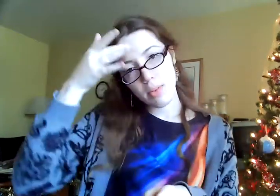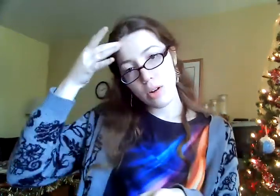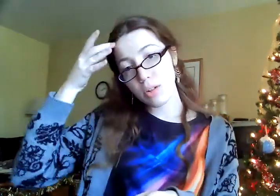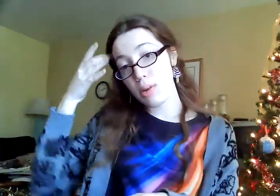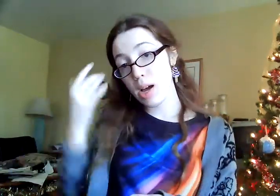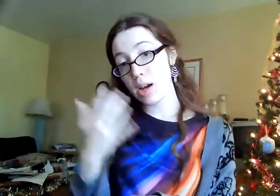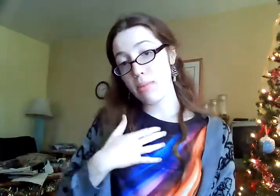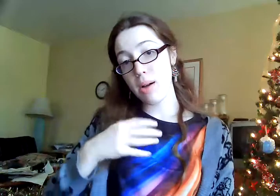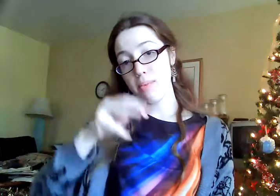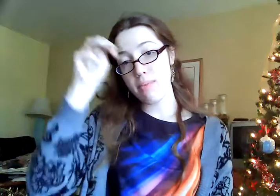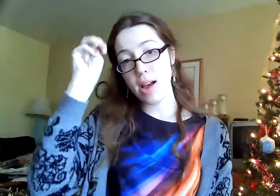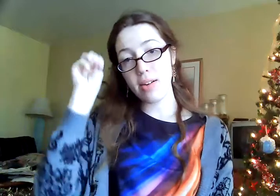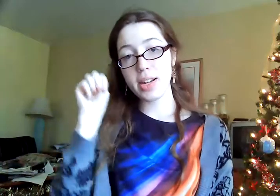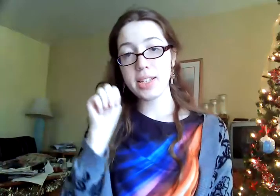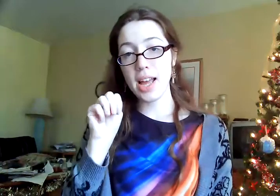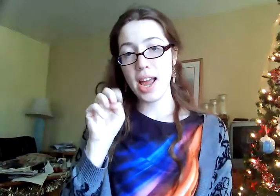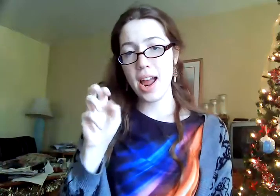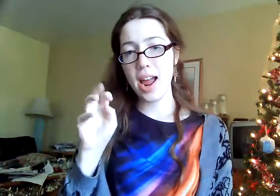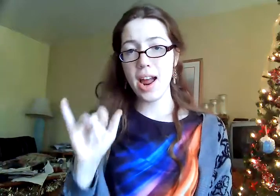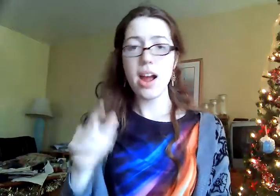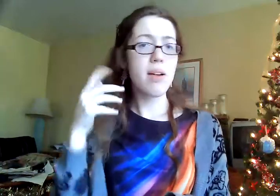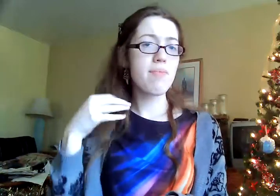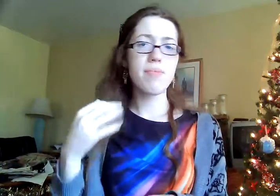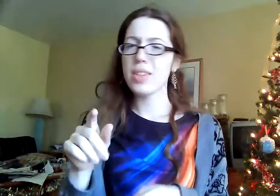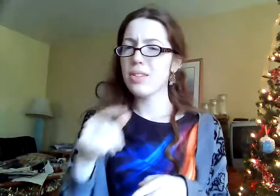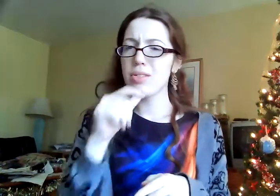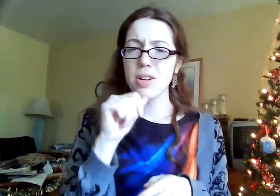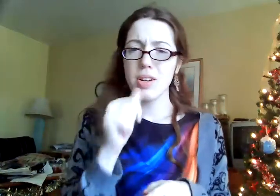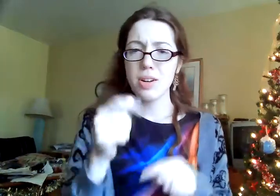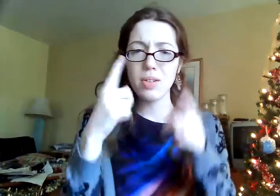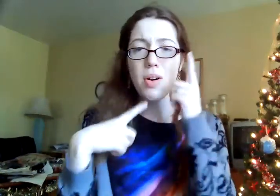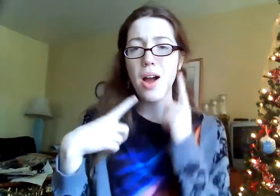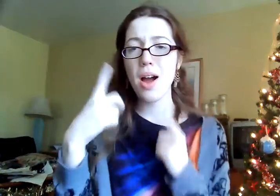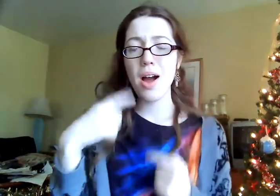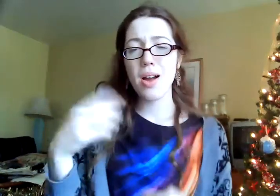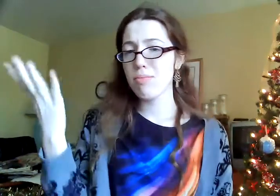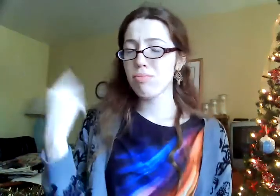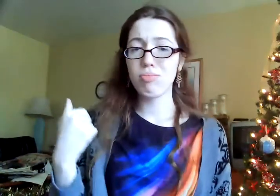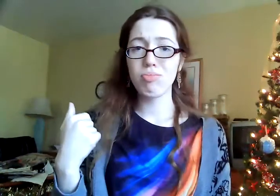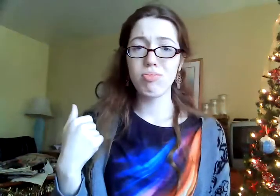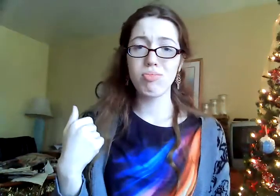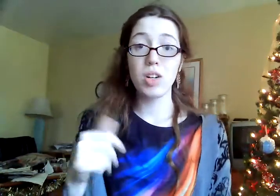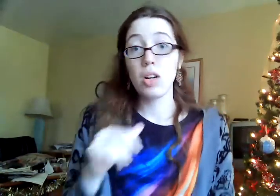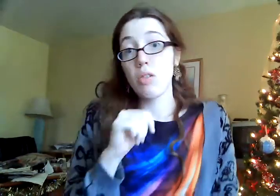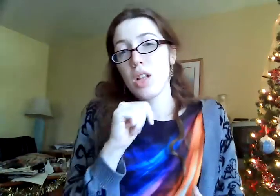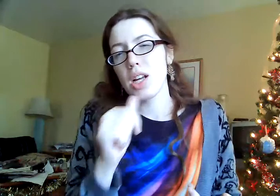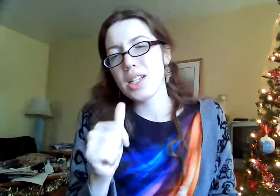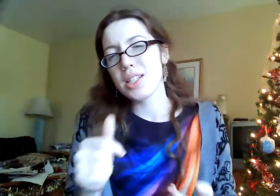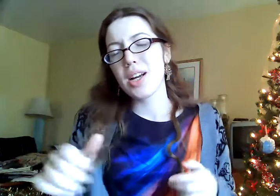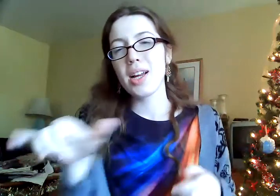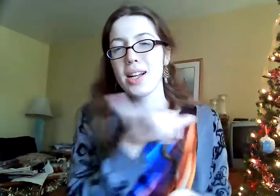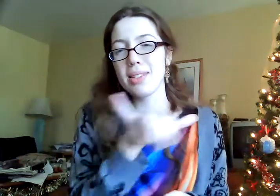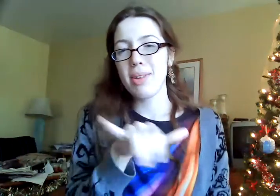brush back my Mary's hair, and you didn't cry, at least not as much